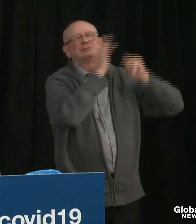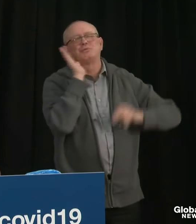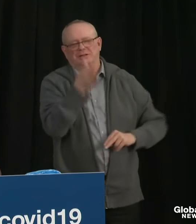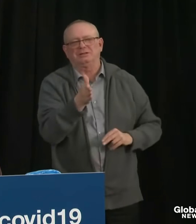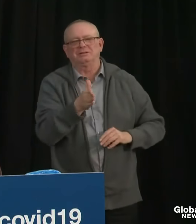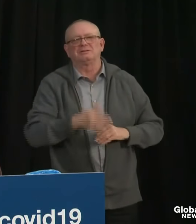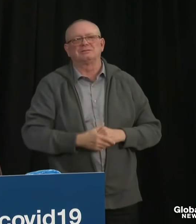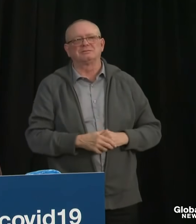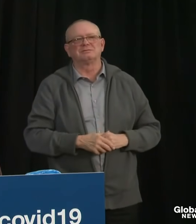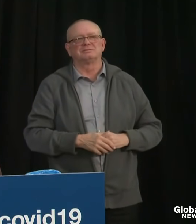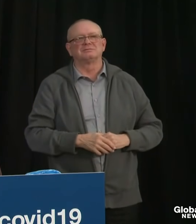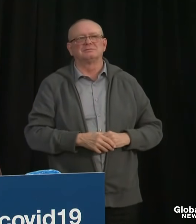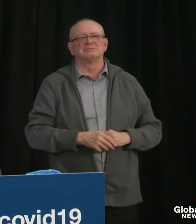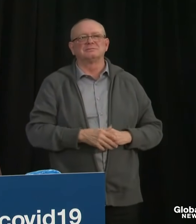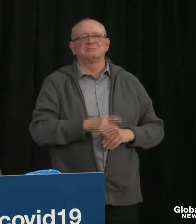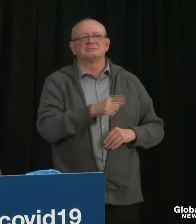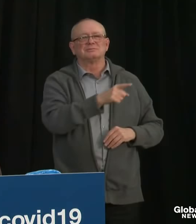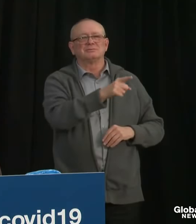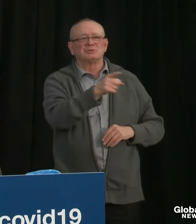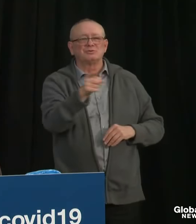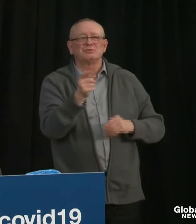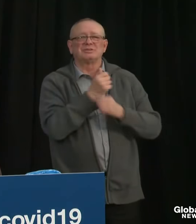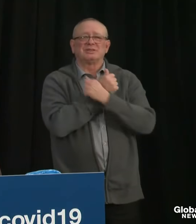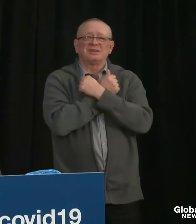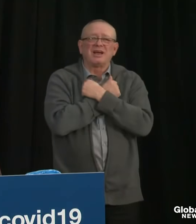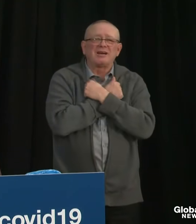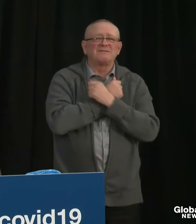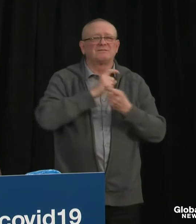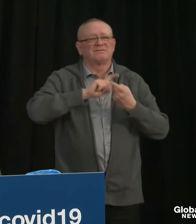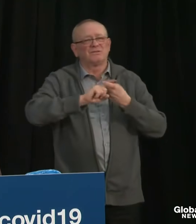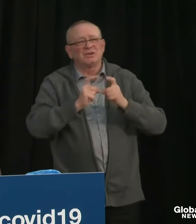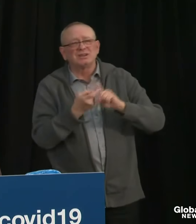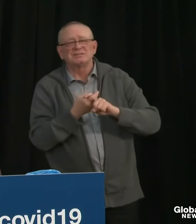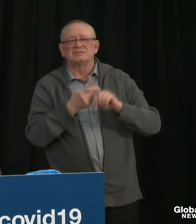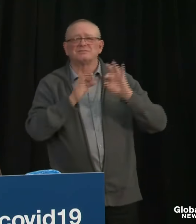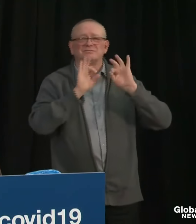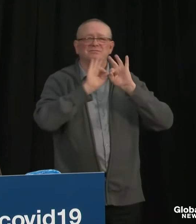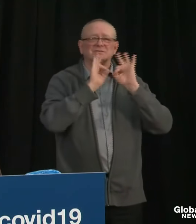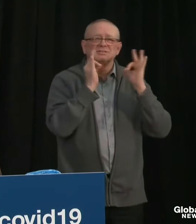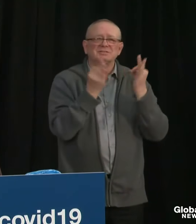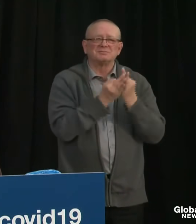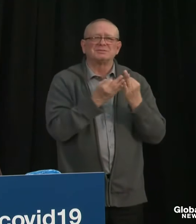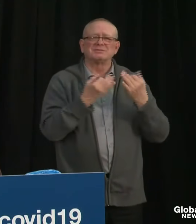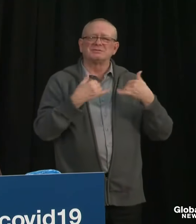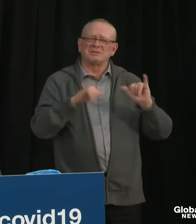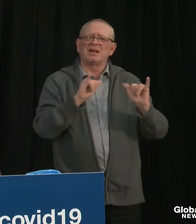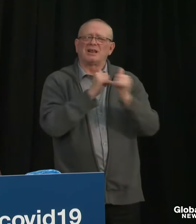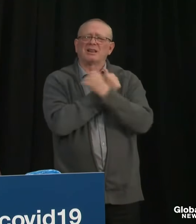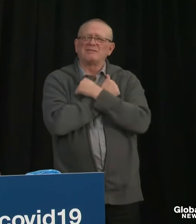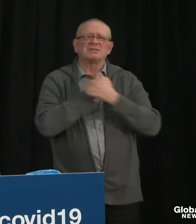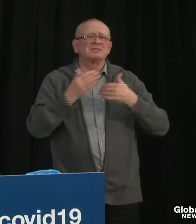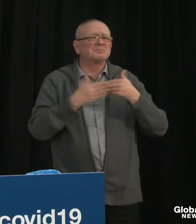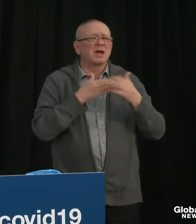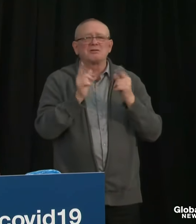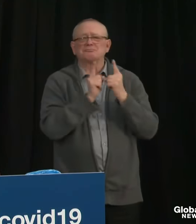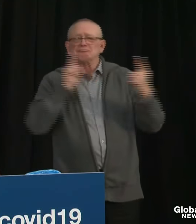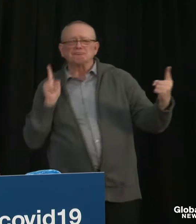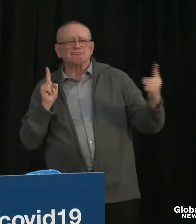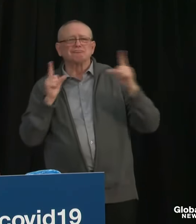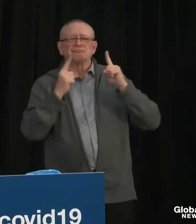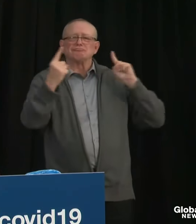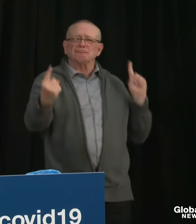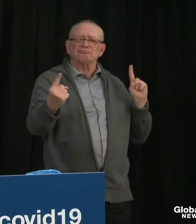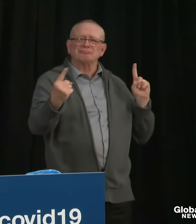together. We are all in this together, and this week, that matters more than ever. Thank you, and I'm happy to take